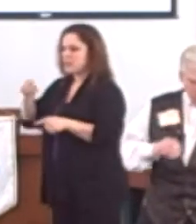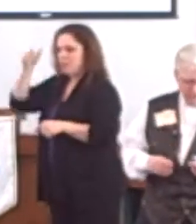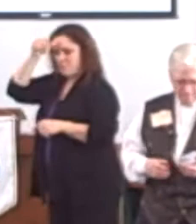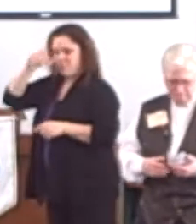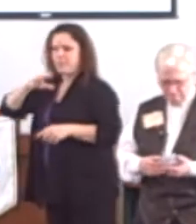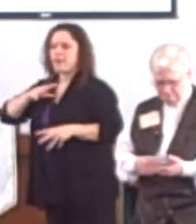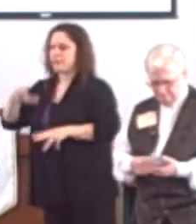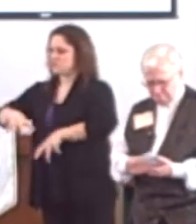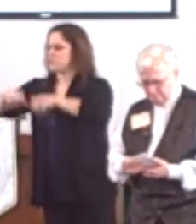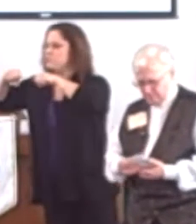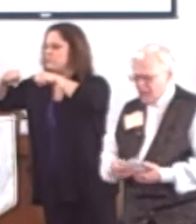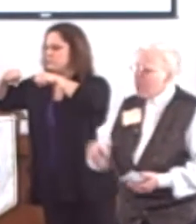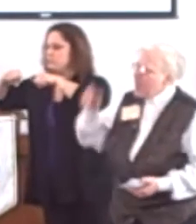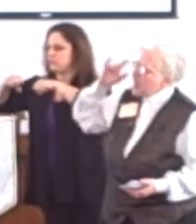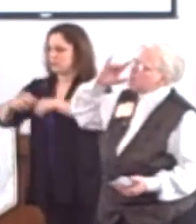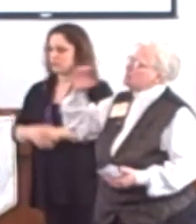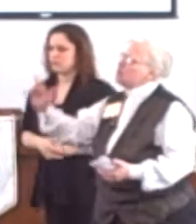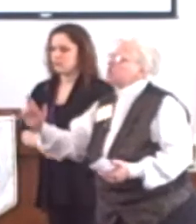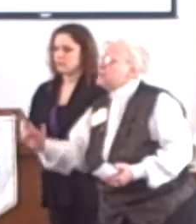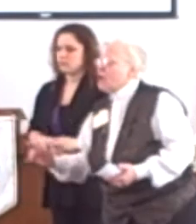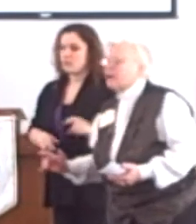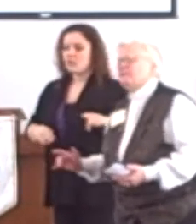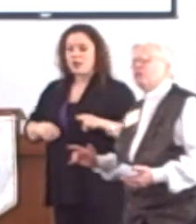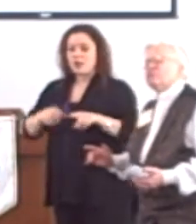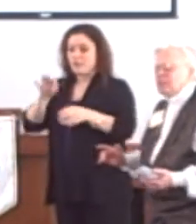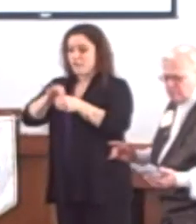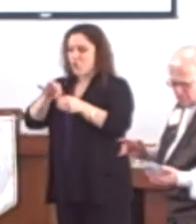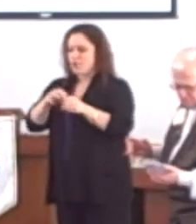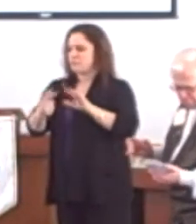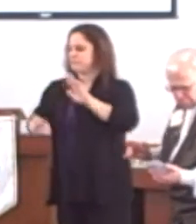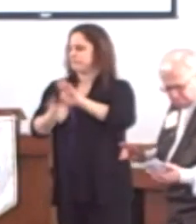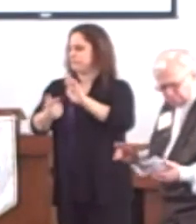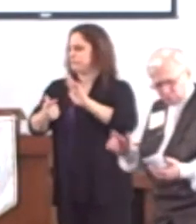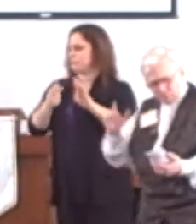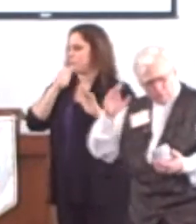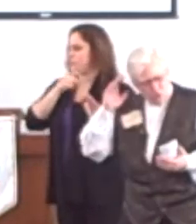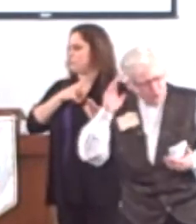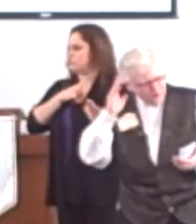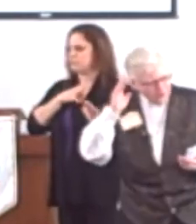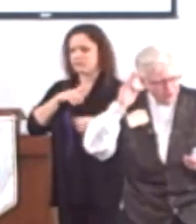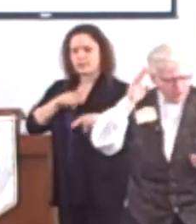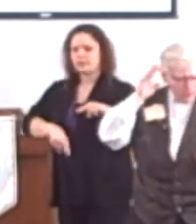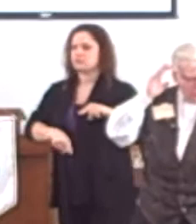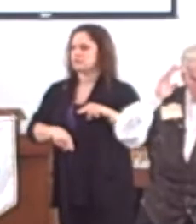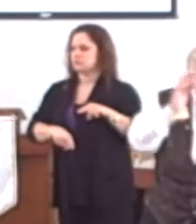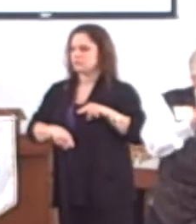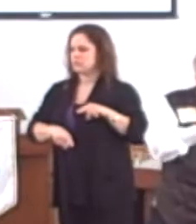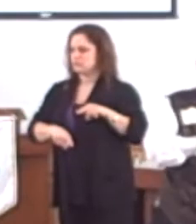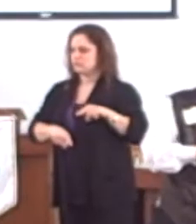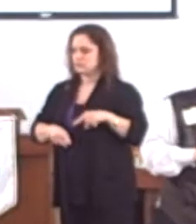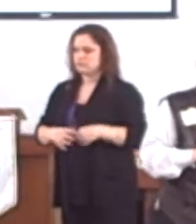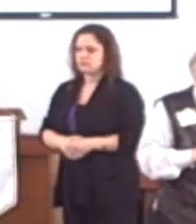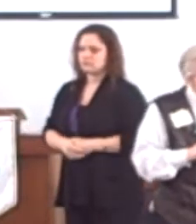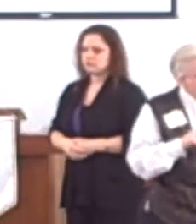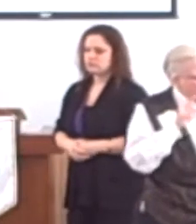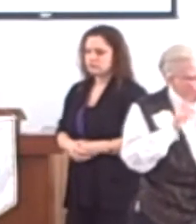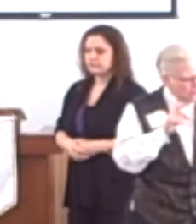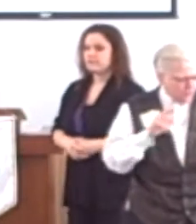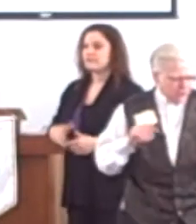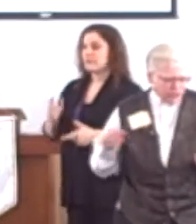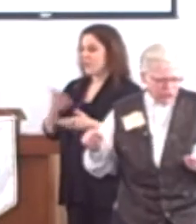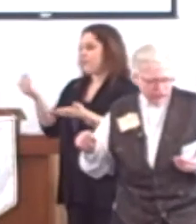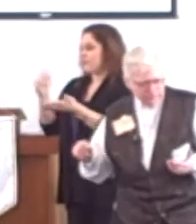by voting. And we looked at all of those people who have gender or